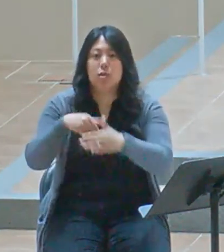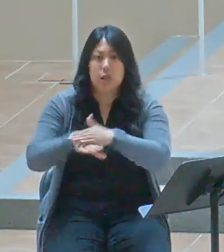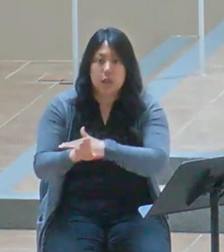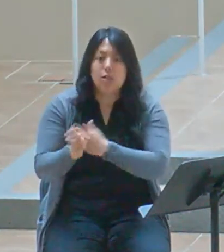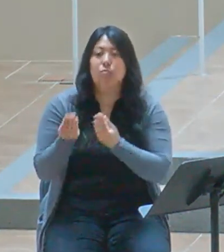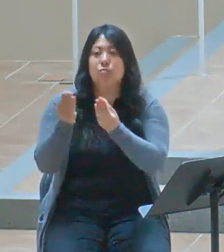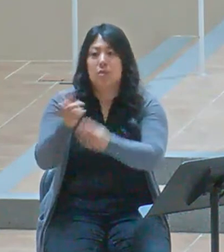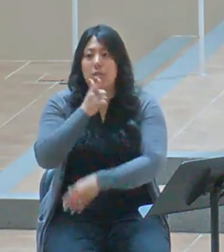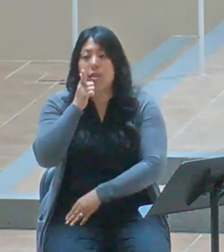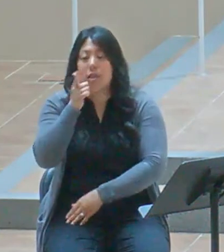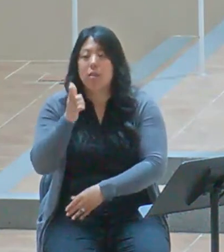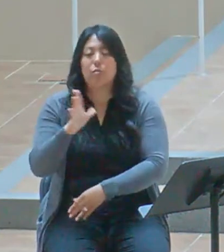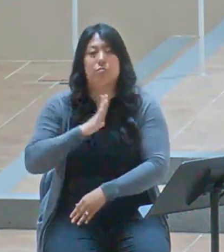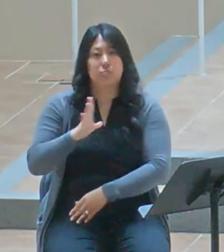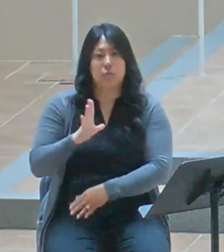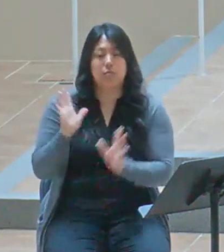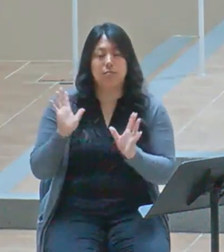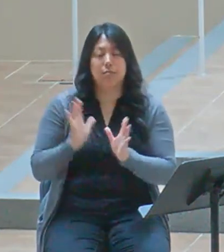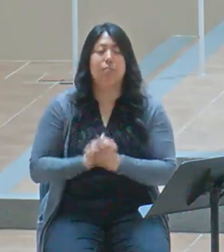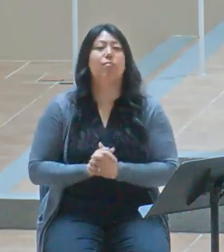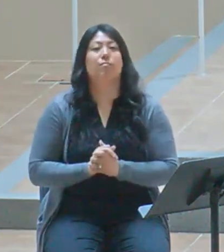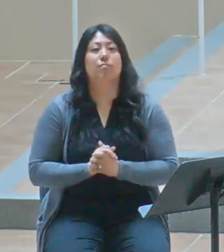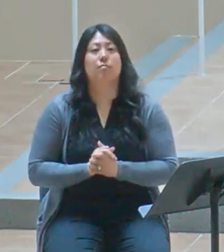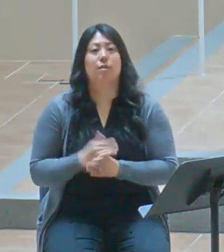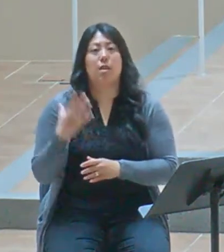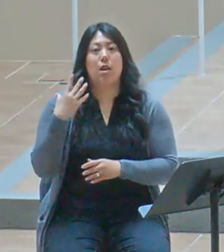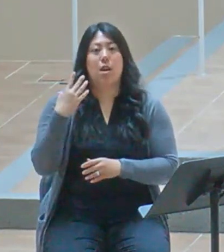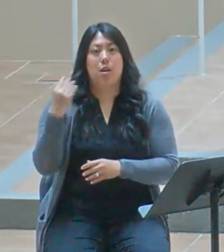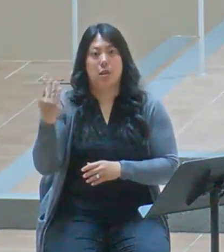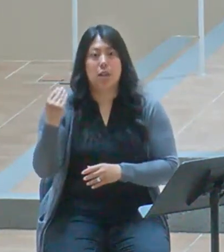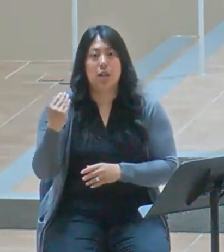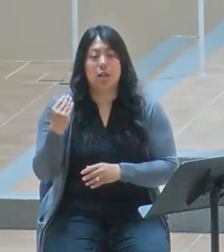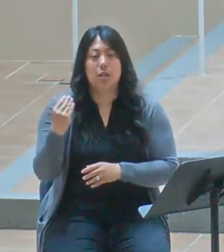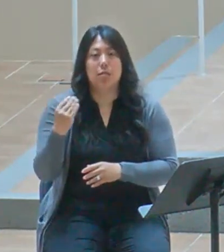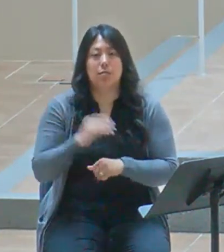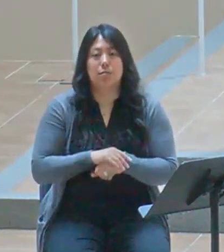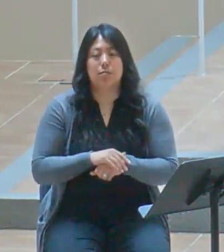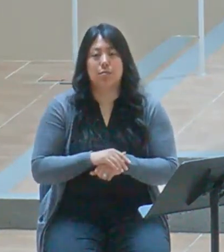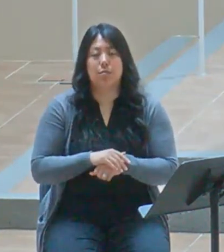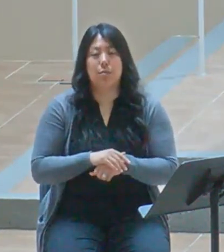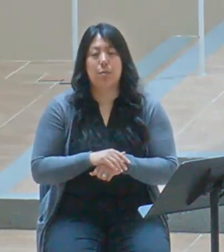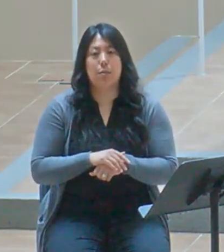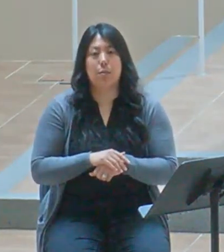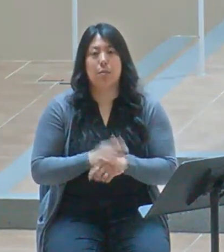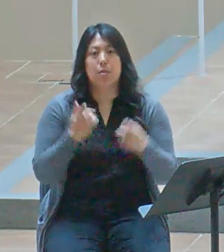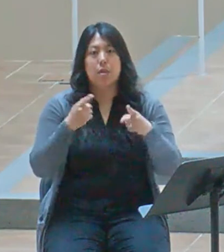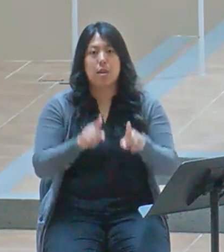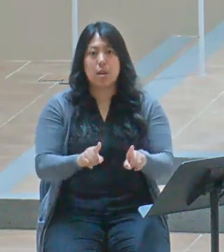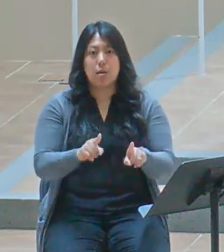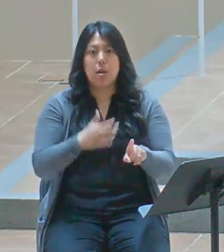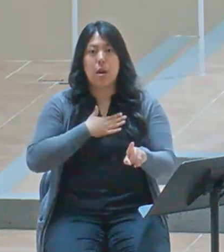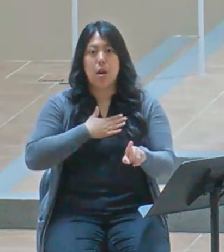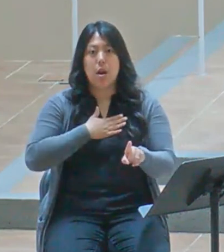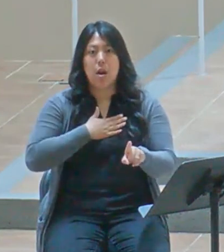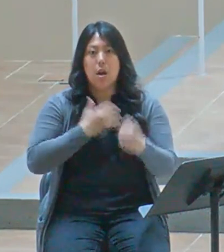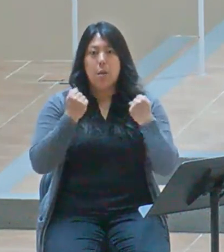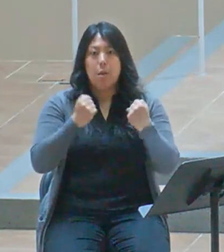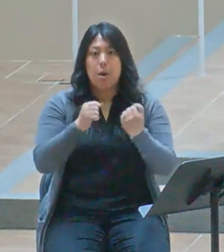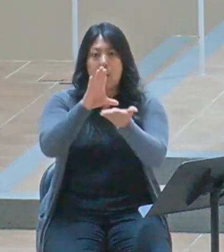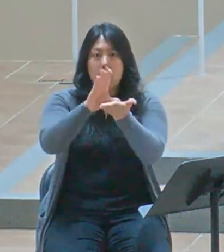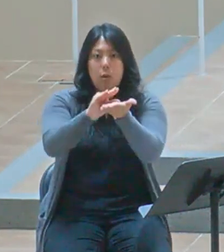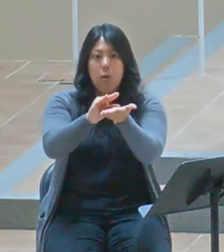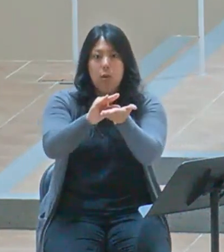walked in, gave her lunch, things were great. I come out the door of the cleaners where she works and my tire